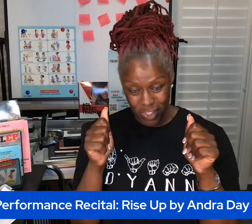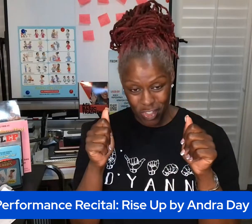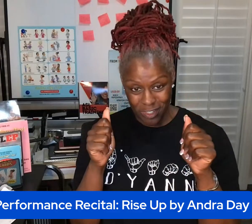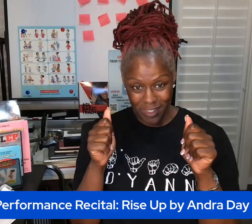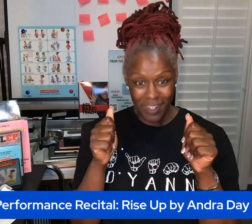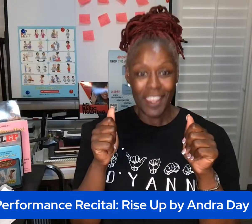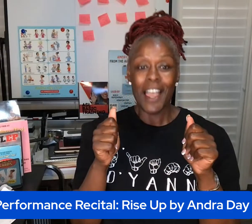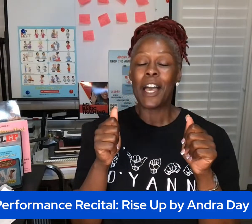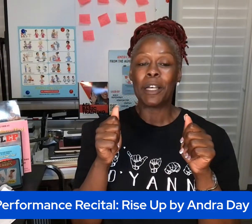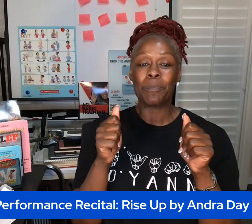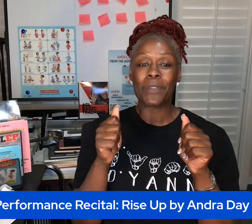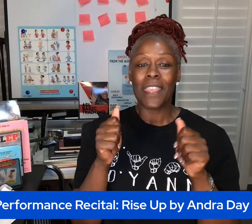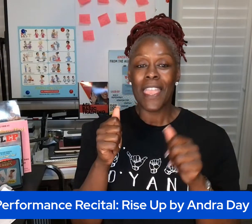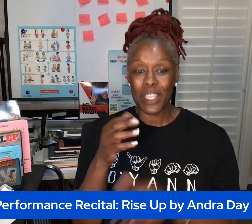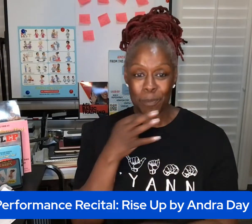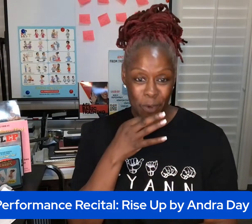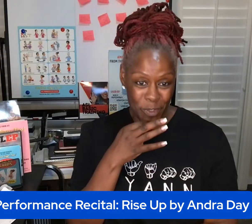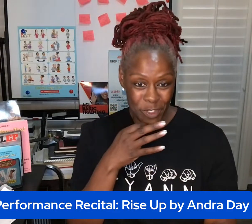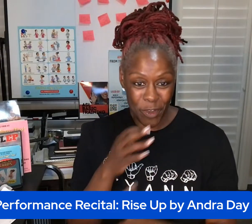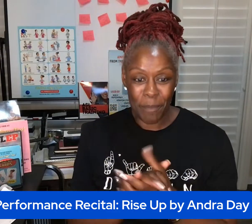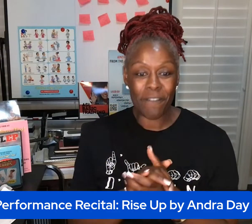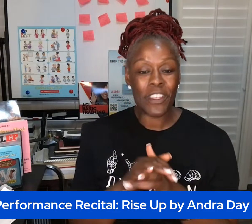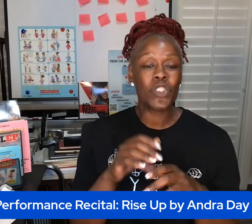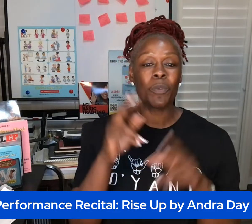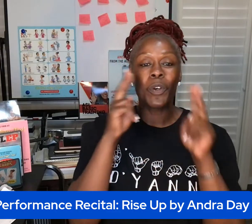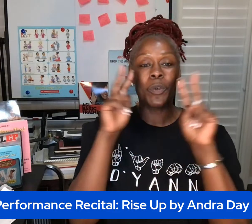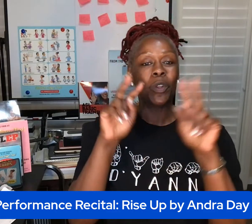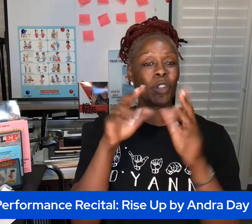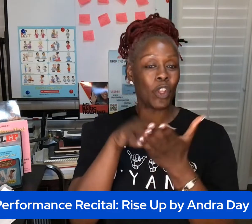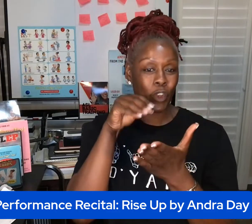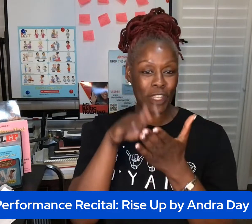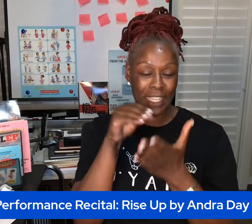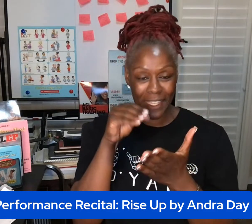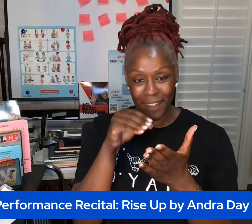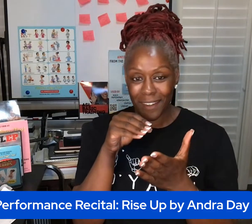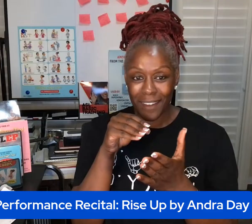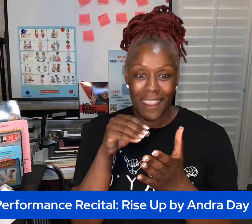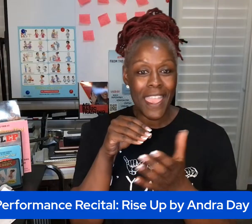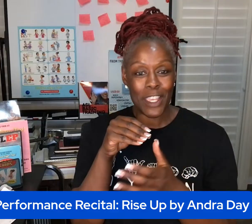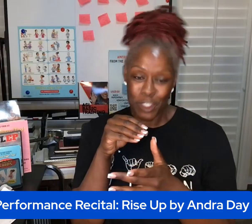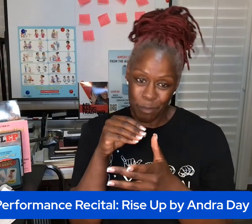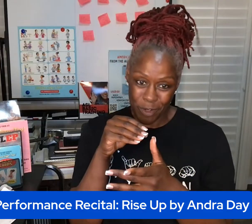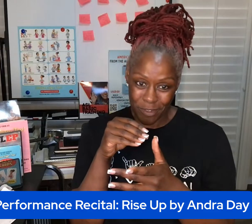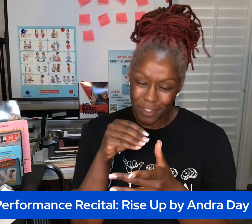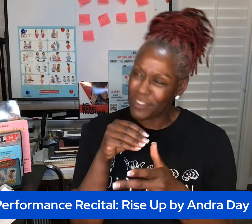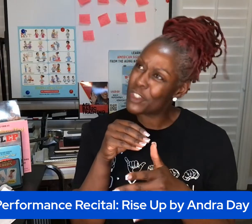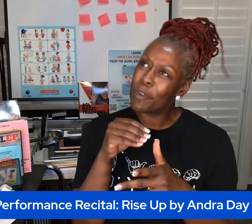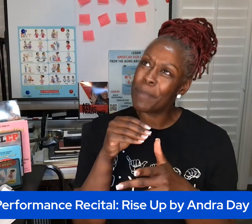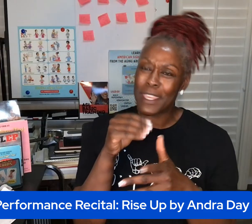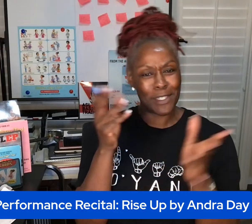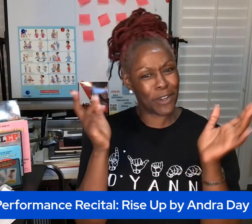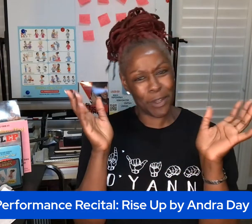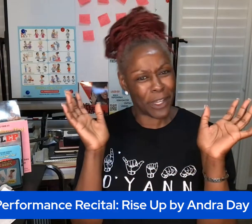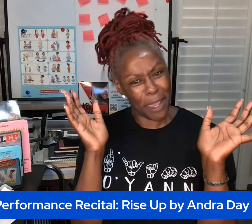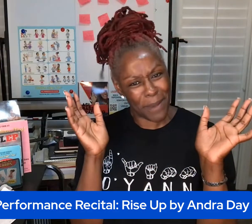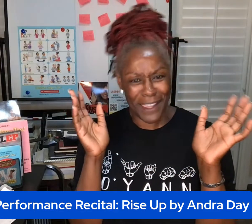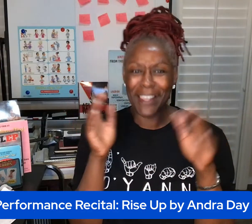language expert. So I'm a visual learning expert. So visual-based learning. What am I,